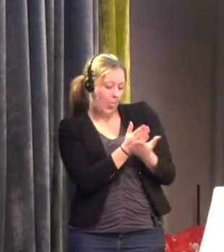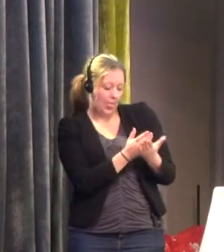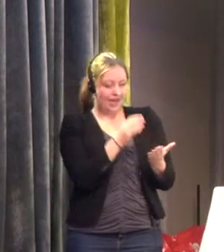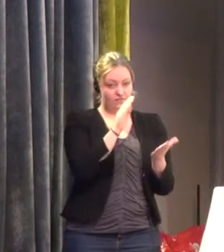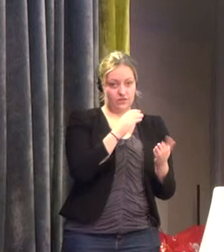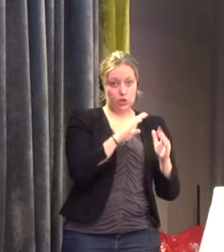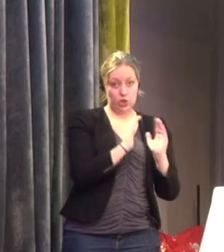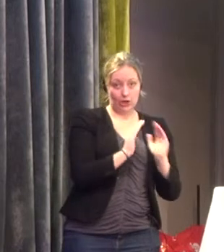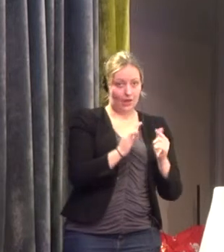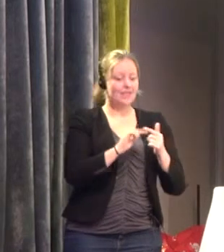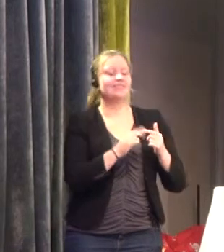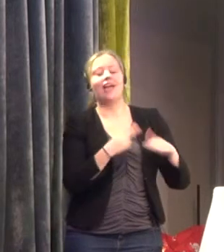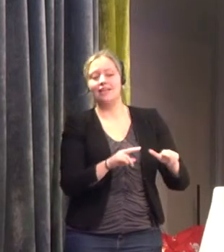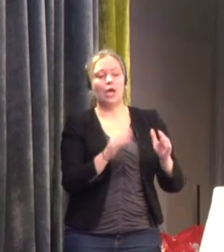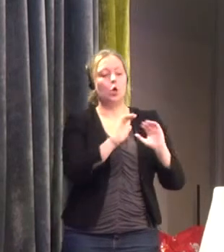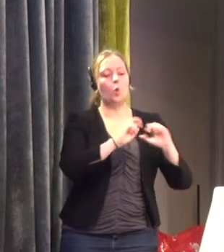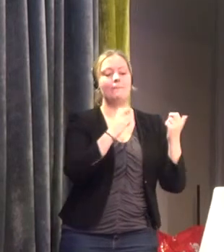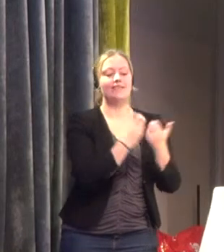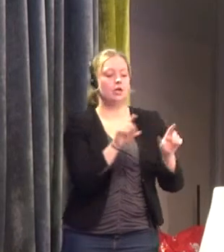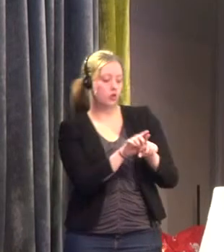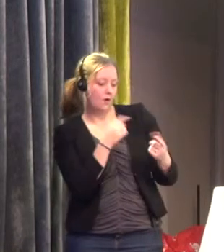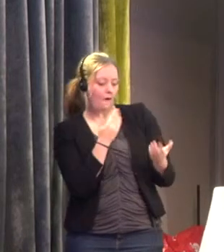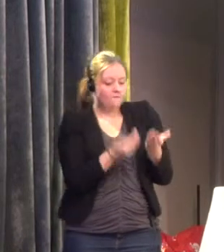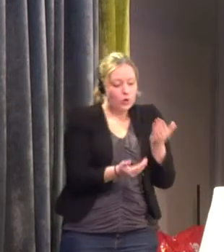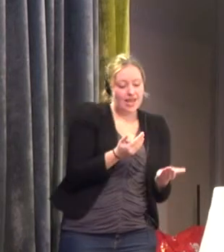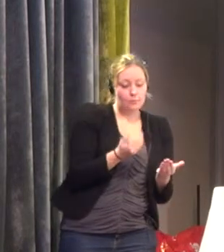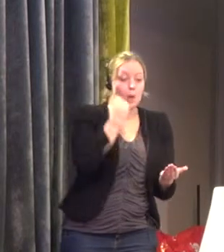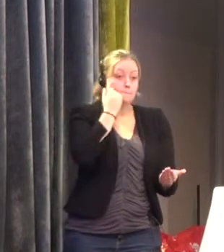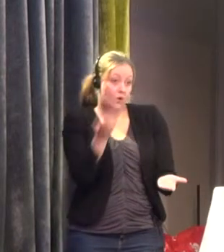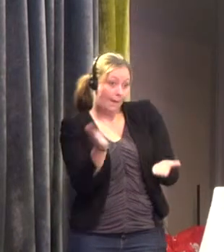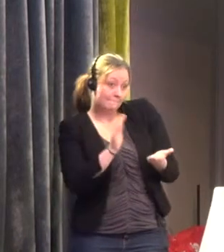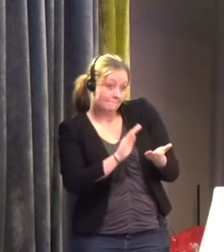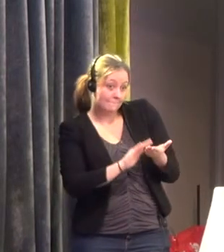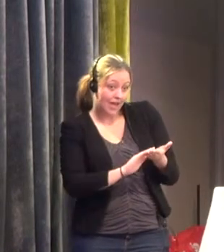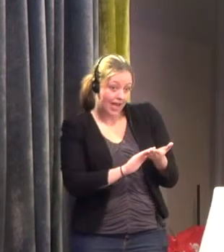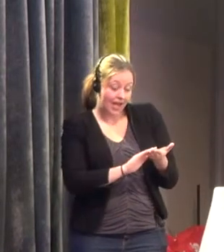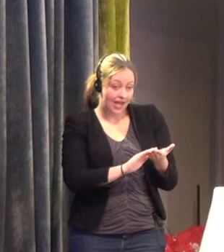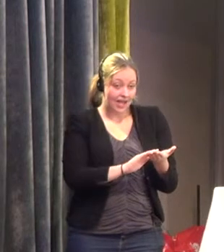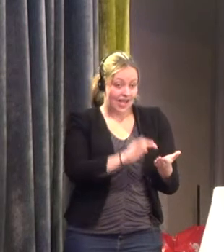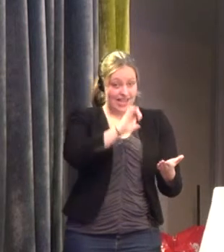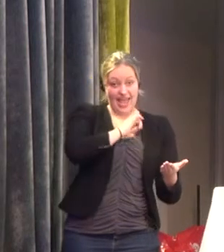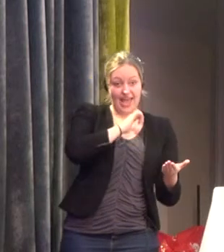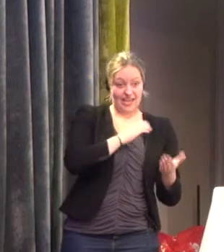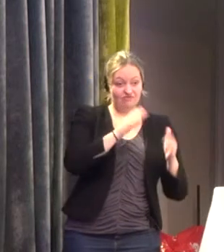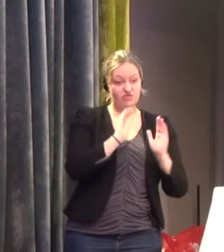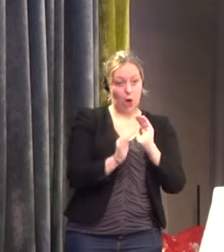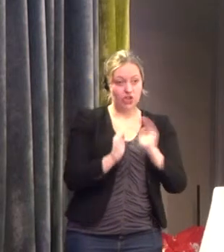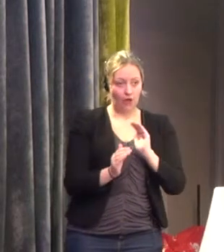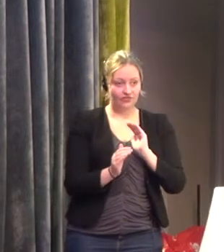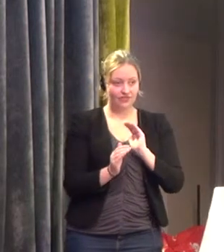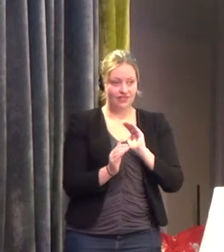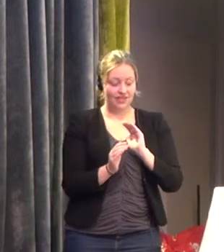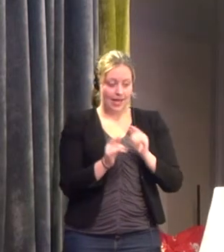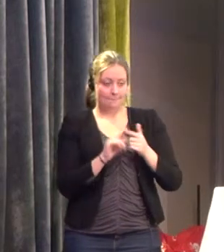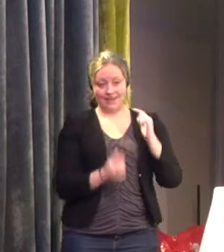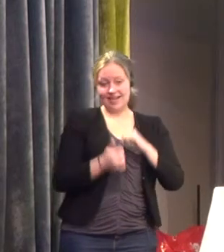go and consider, should there be a disability-specific treaty? And the chair of the first few sessions, the